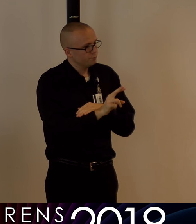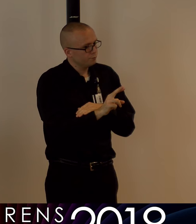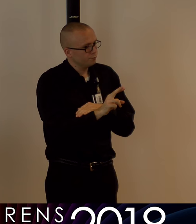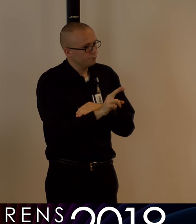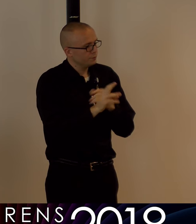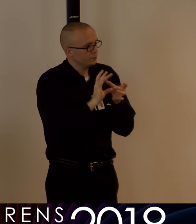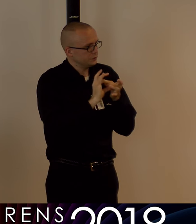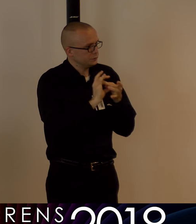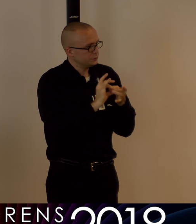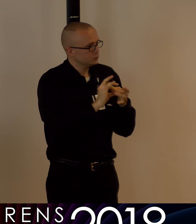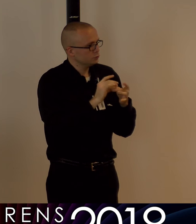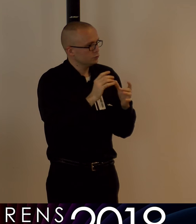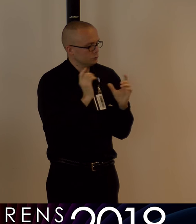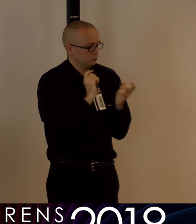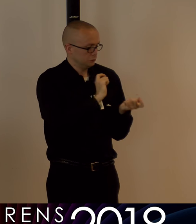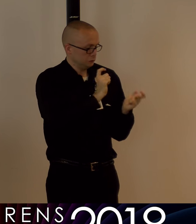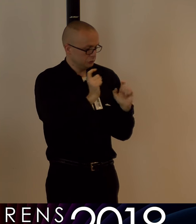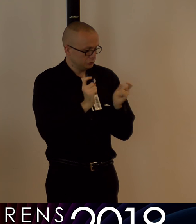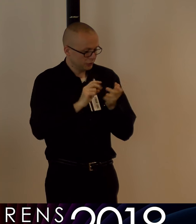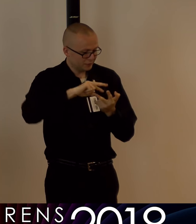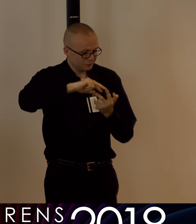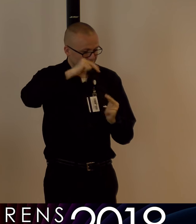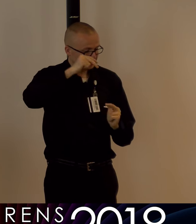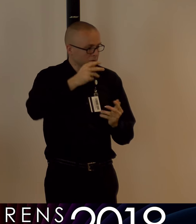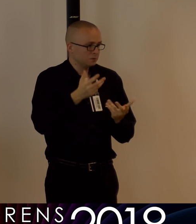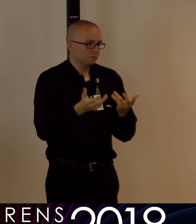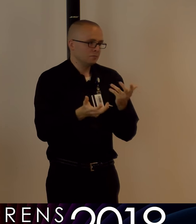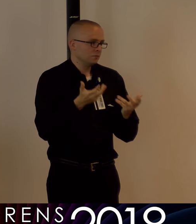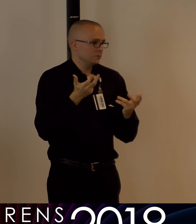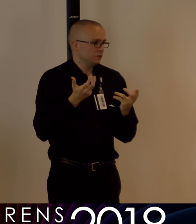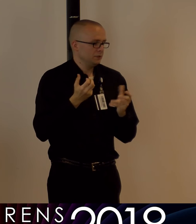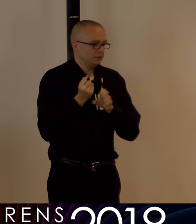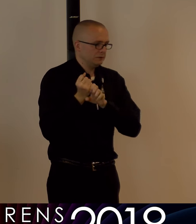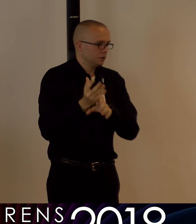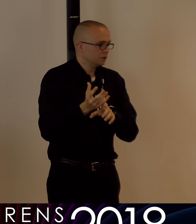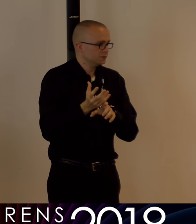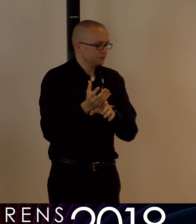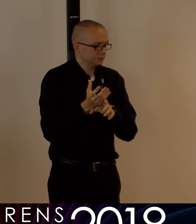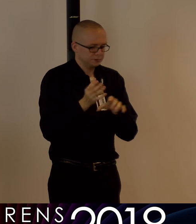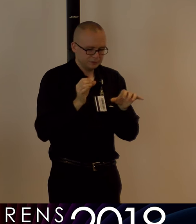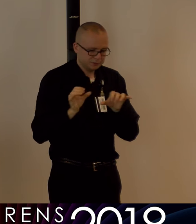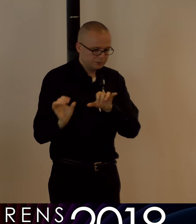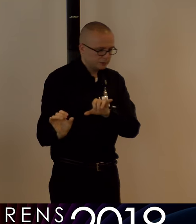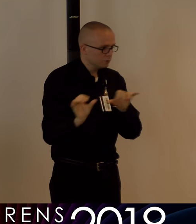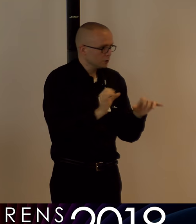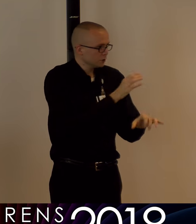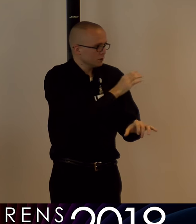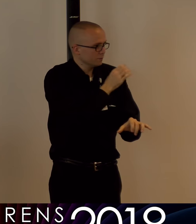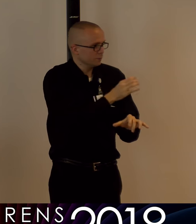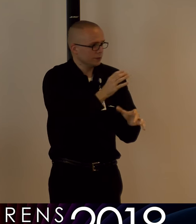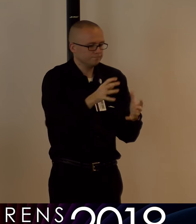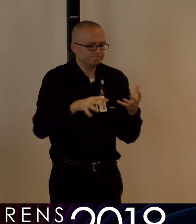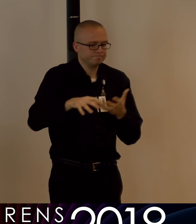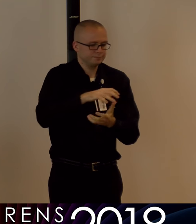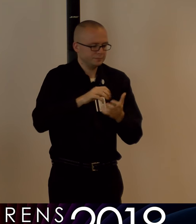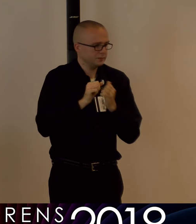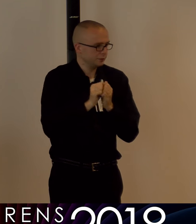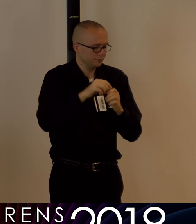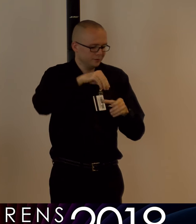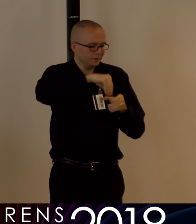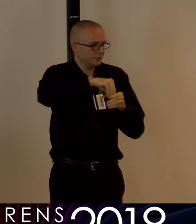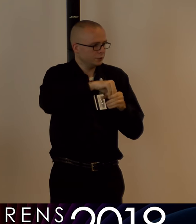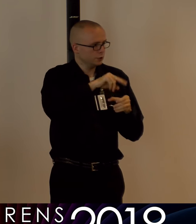on changes in all of these genes, that they might be causing similar clinical features by acting together in the